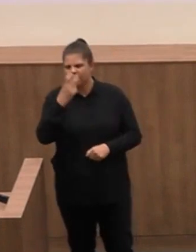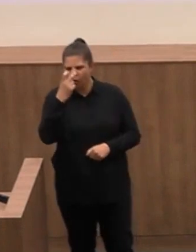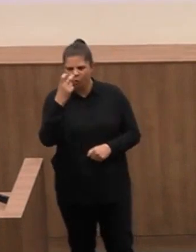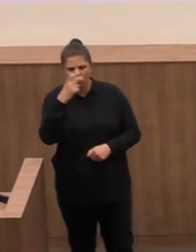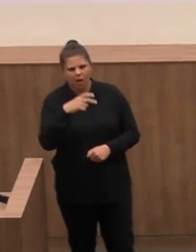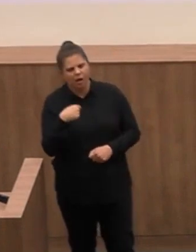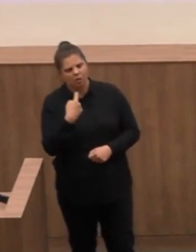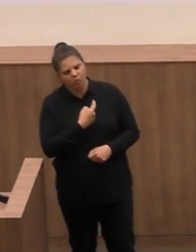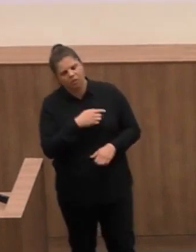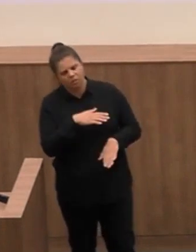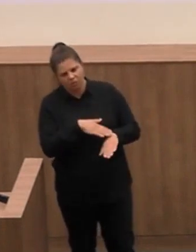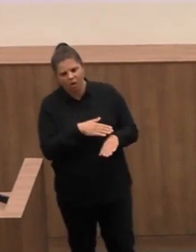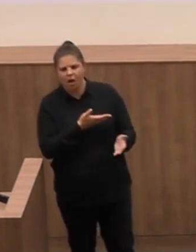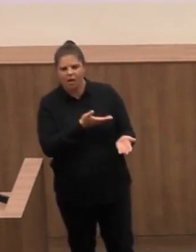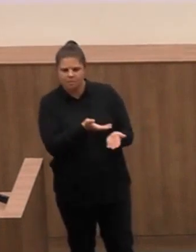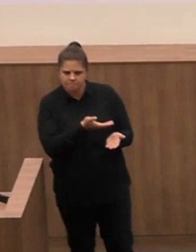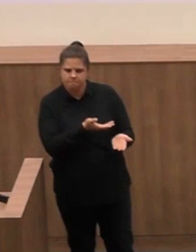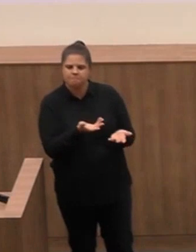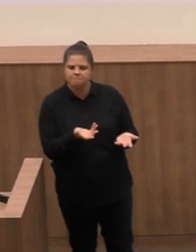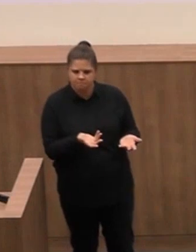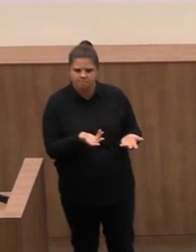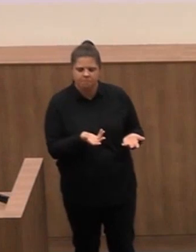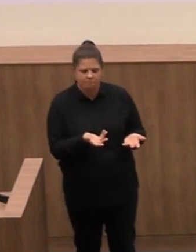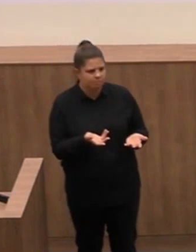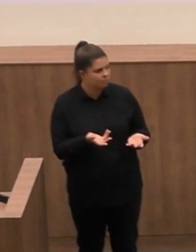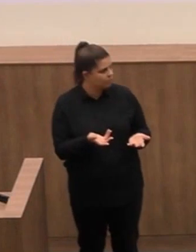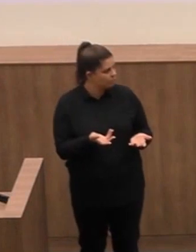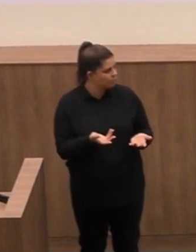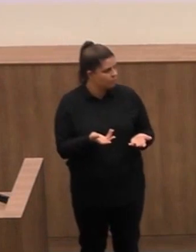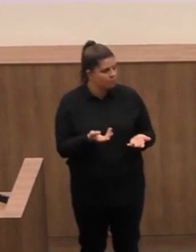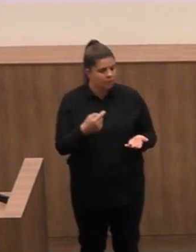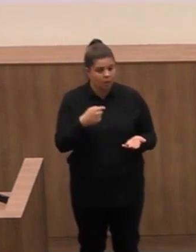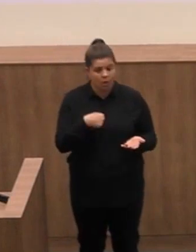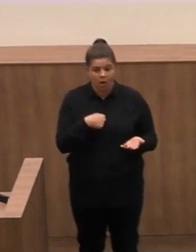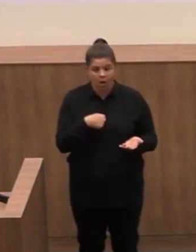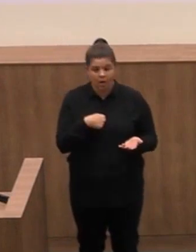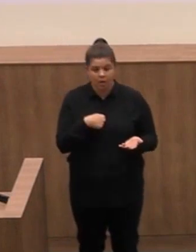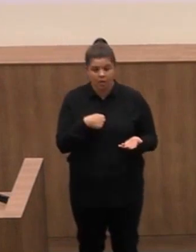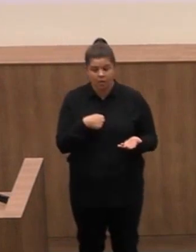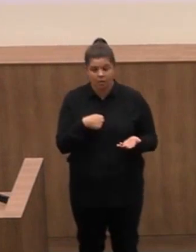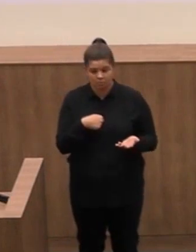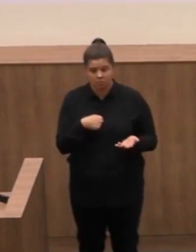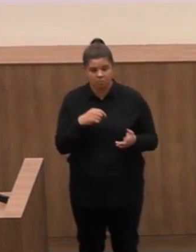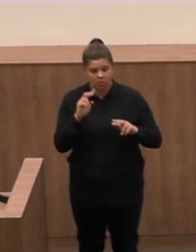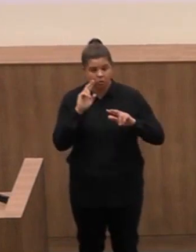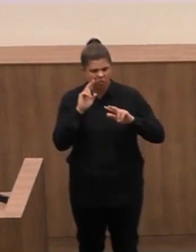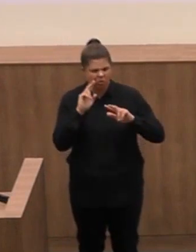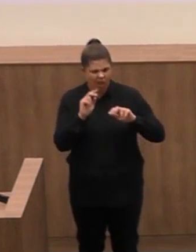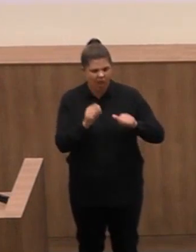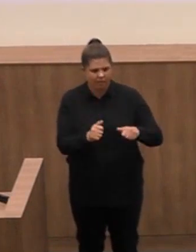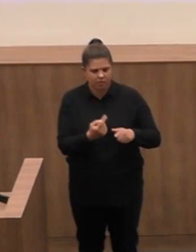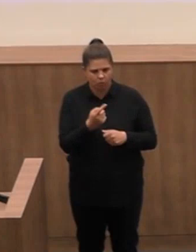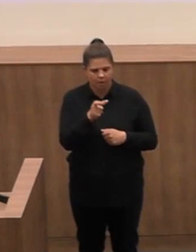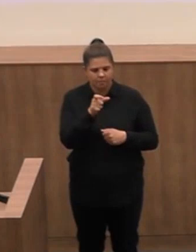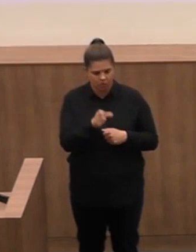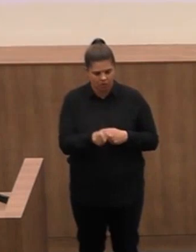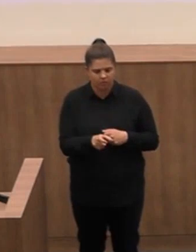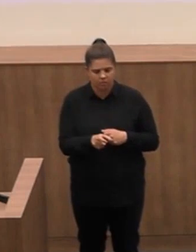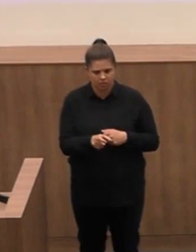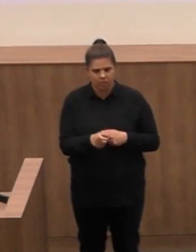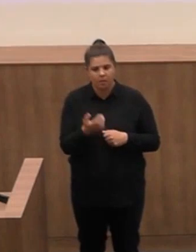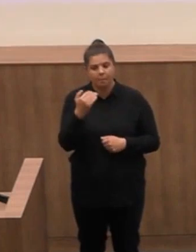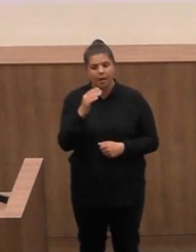and I think, you know, speaking to this case, I was involved in looking after a person who was having, who'd had